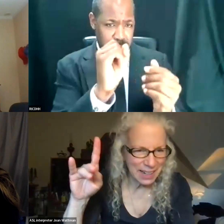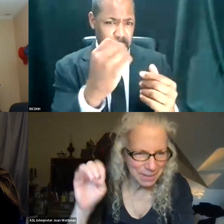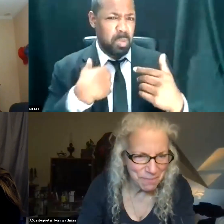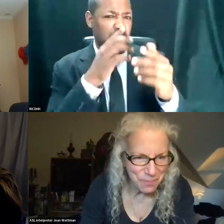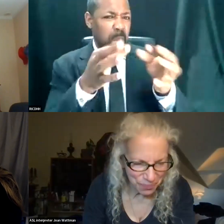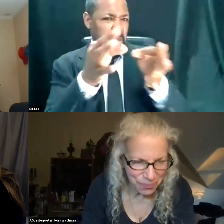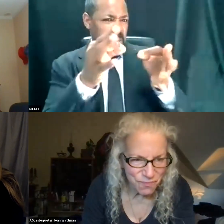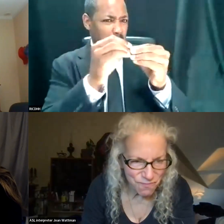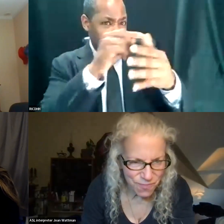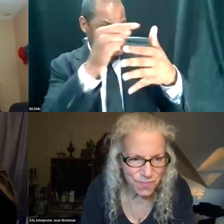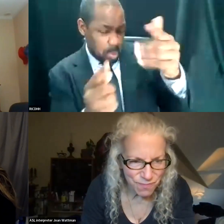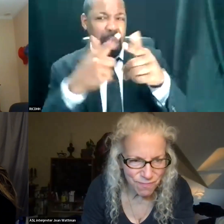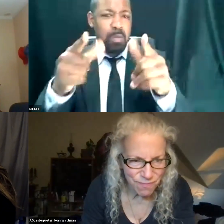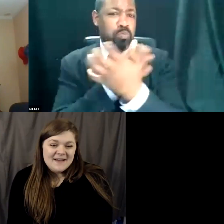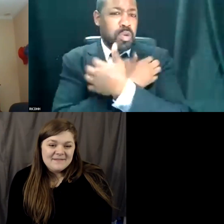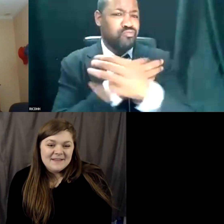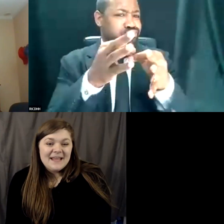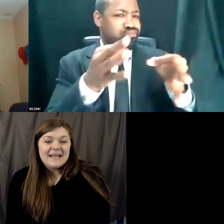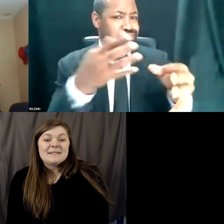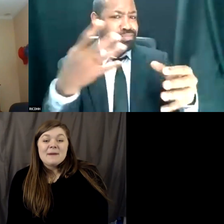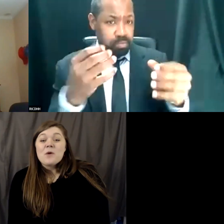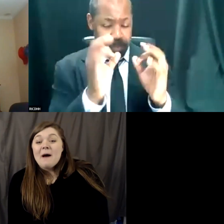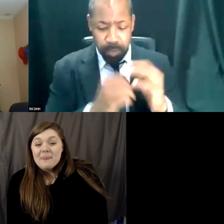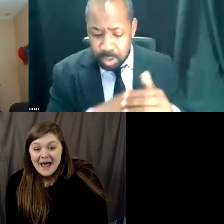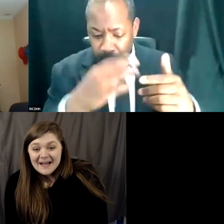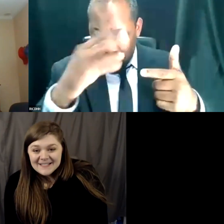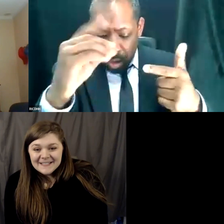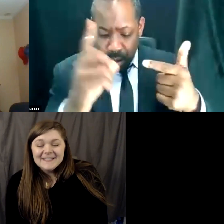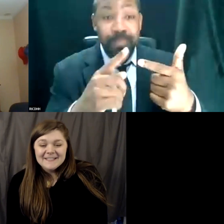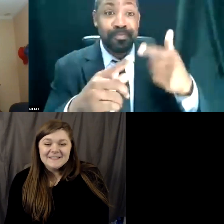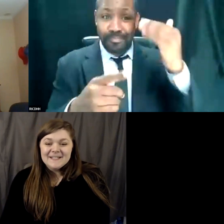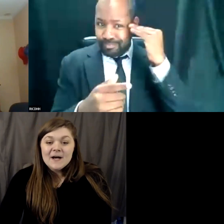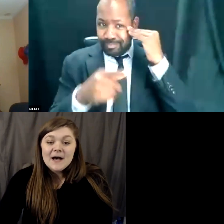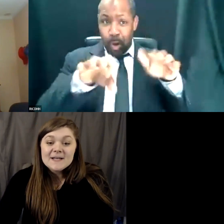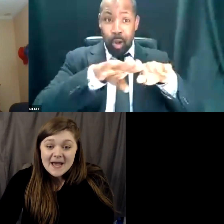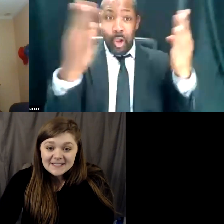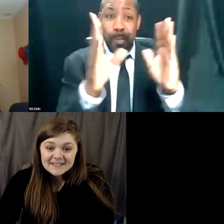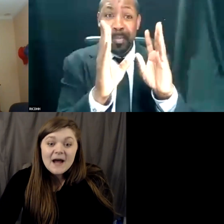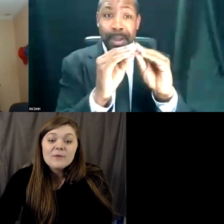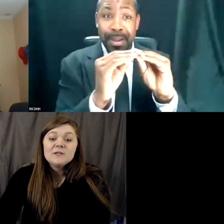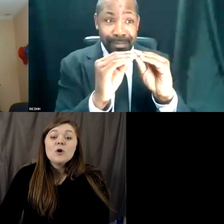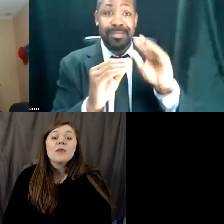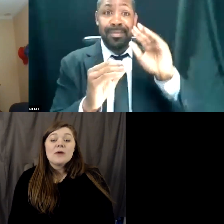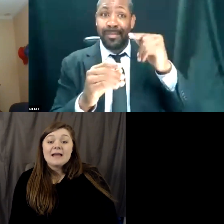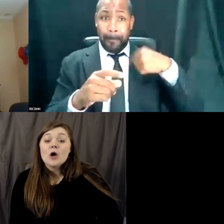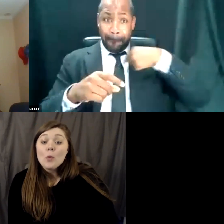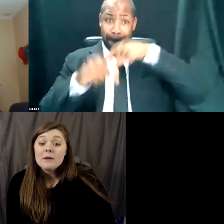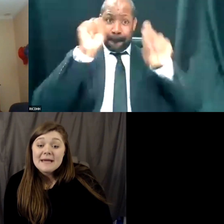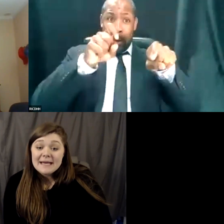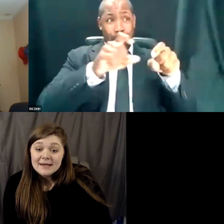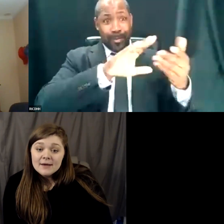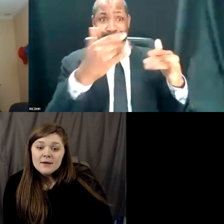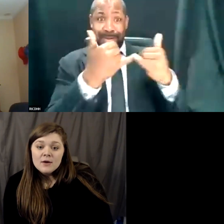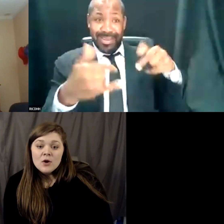comments, and they can explain more about that. Next, we do know that we had the